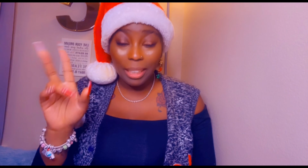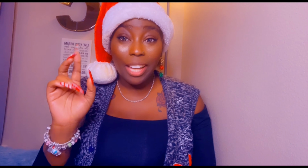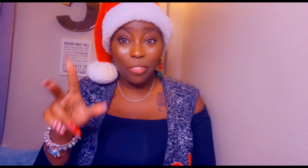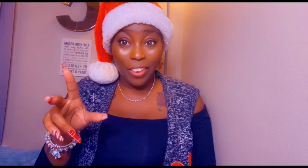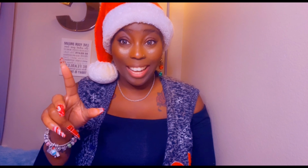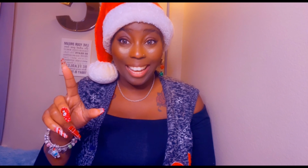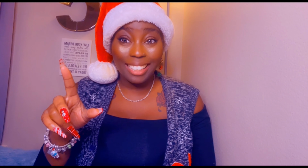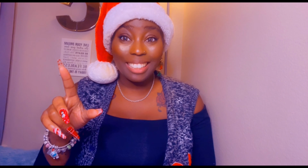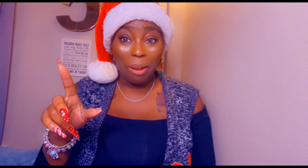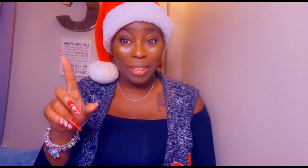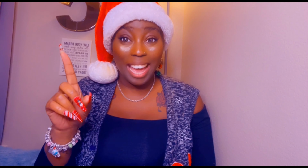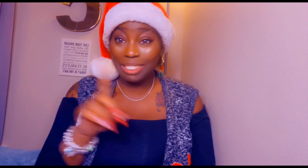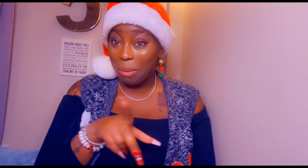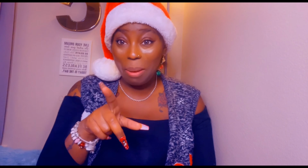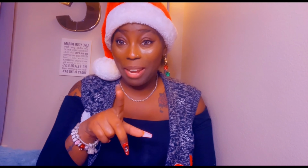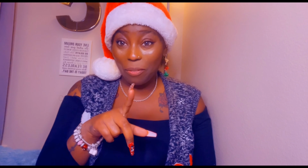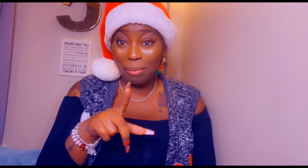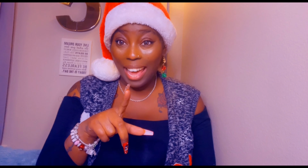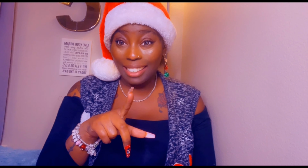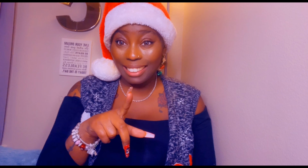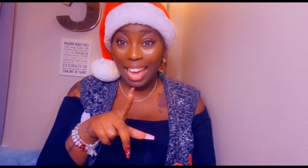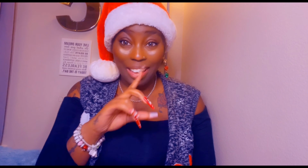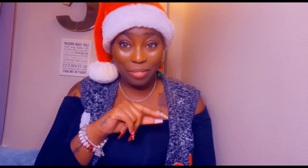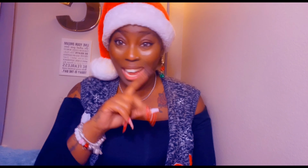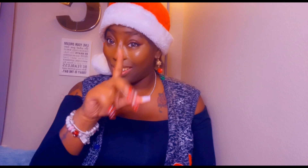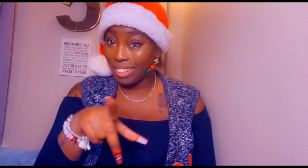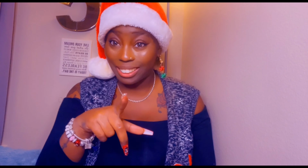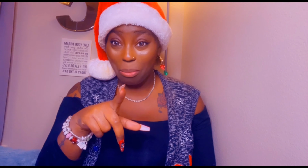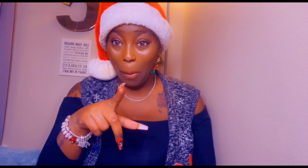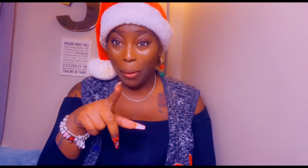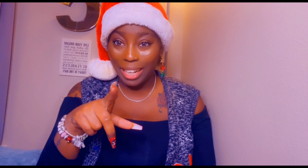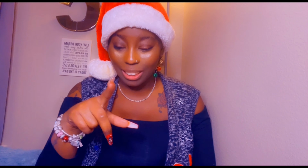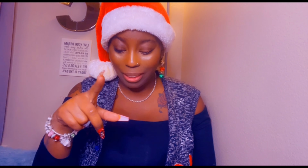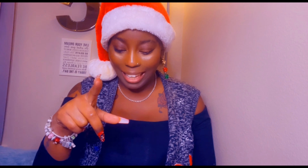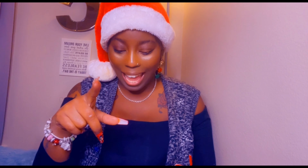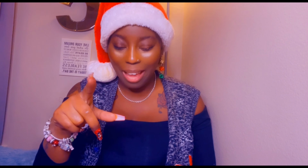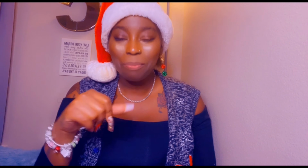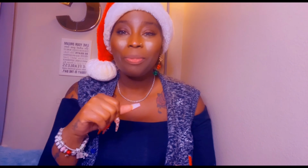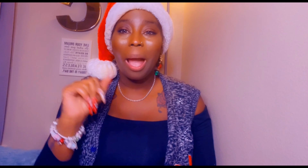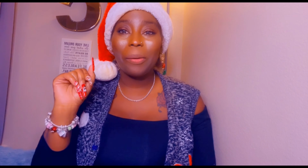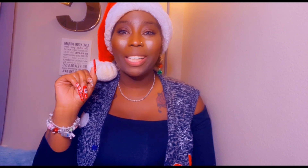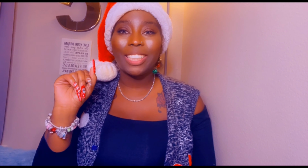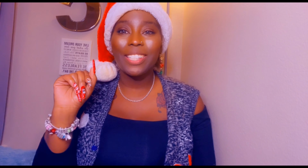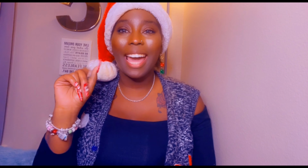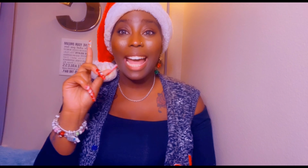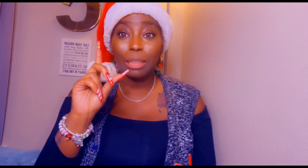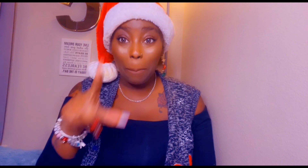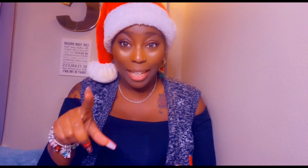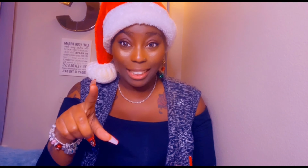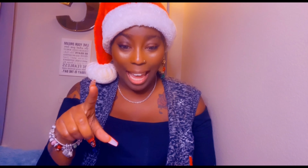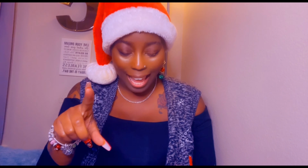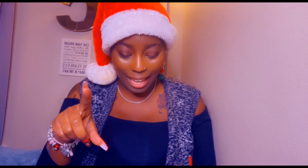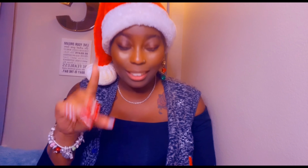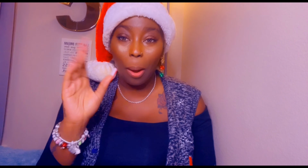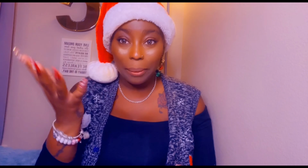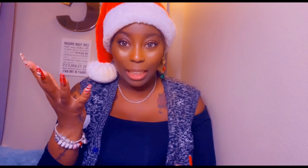and friends. I hope you guys remember that from last time. If not, you're going to get some more practice with that. I'm going to show you guys PJs or